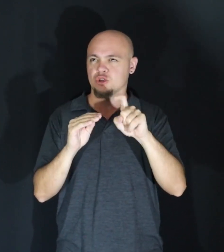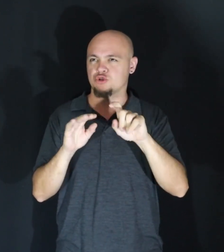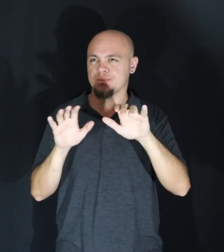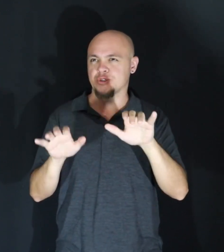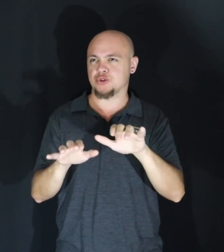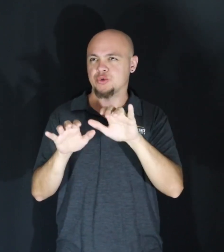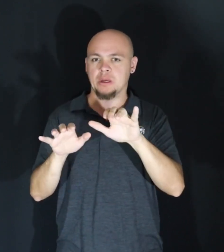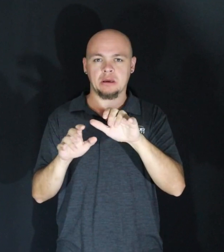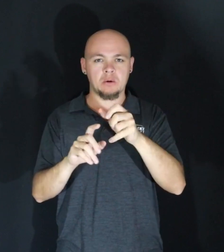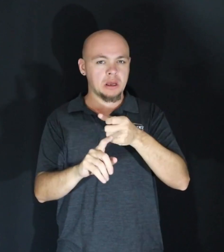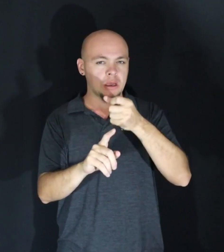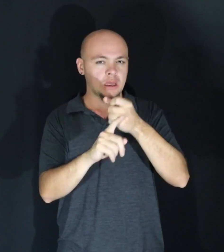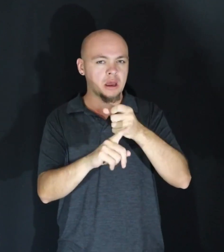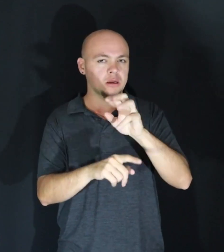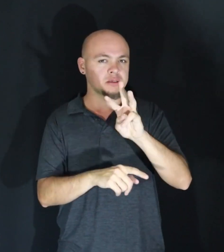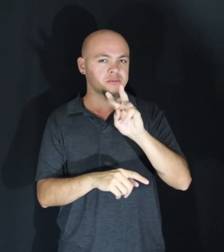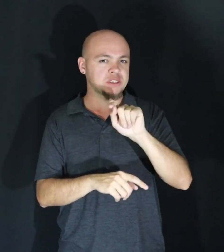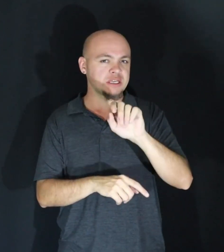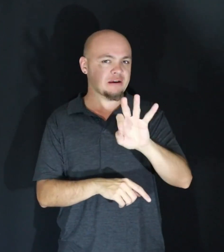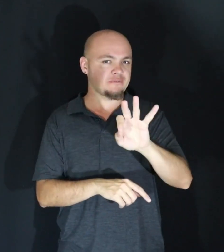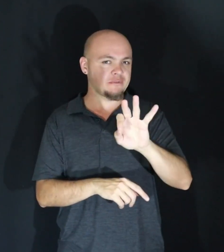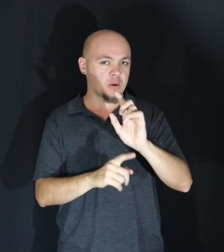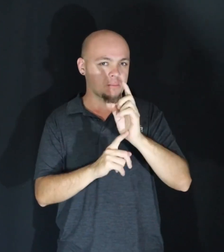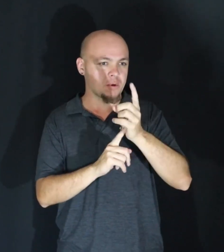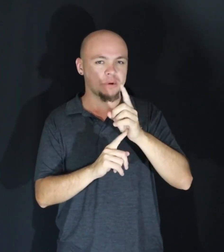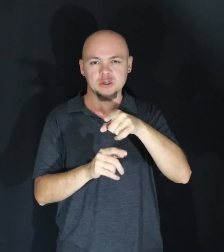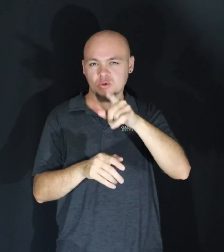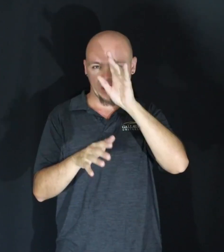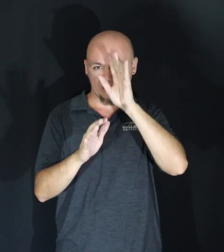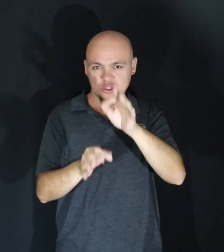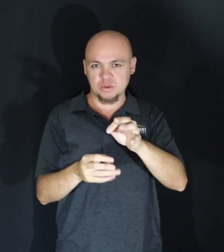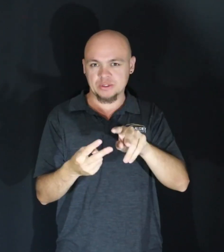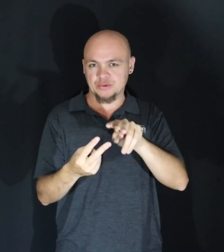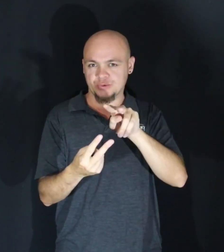So when you're hit by a WTF moment, you have 2 choices.